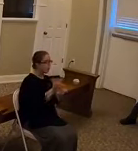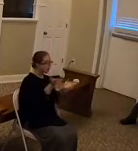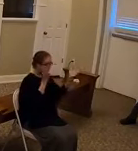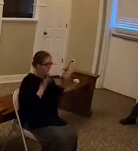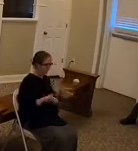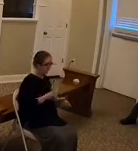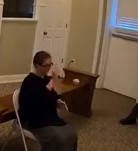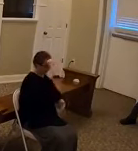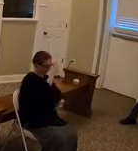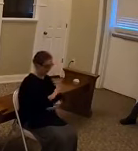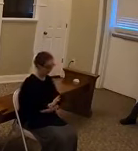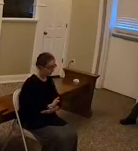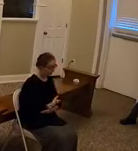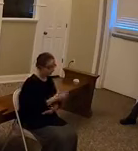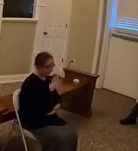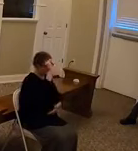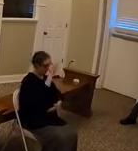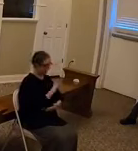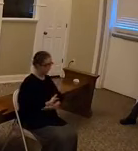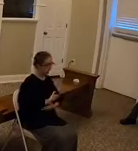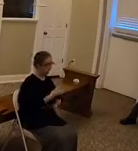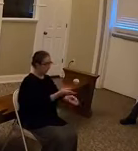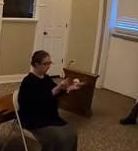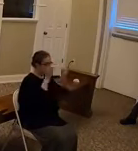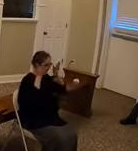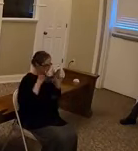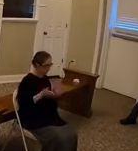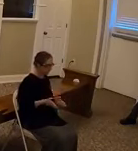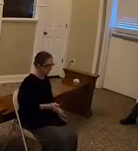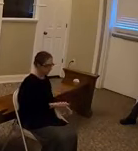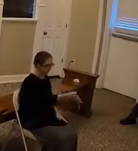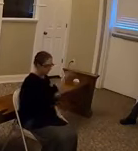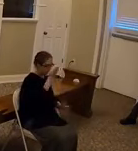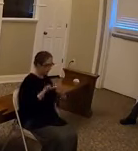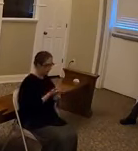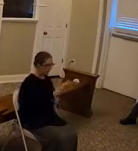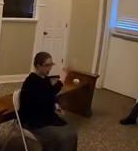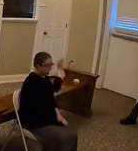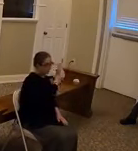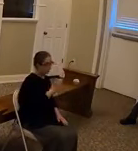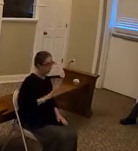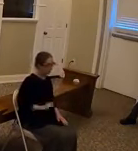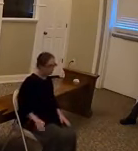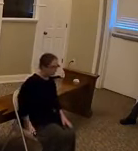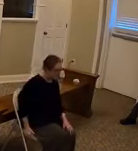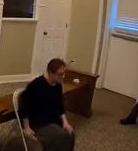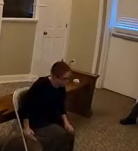servant, but a son. And if a son, then an heir of God through Christ.